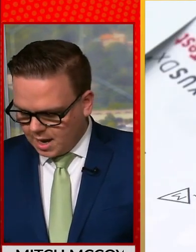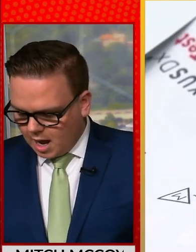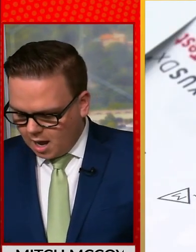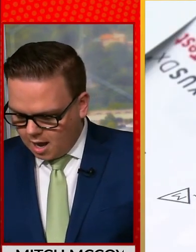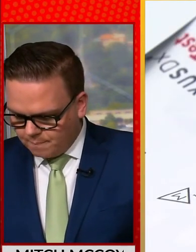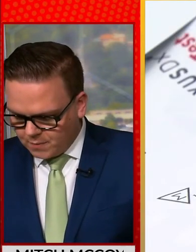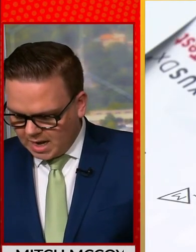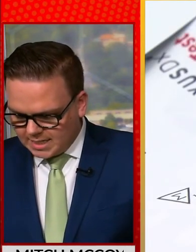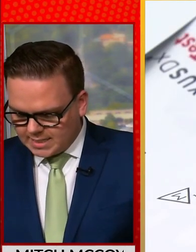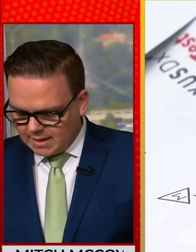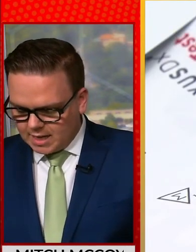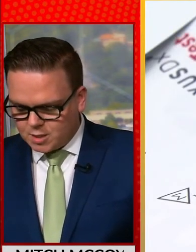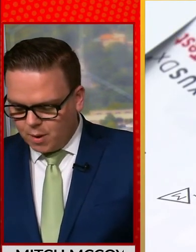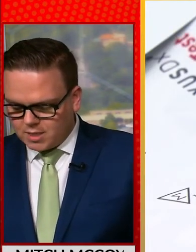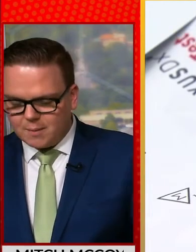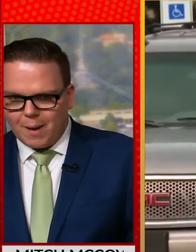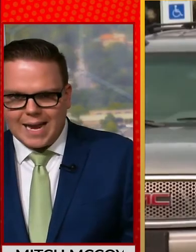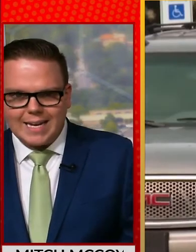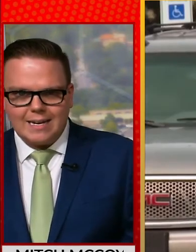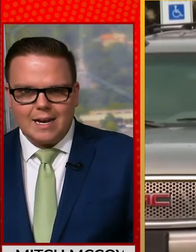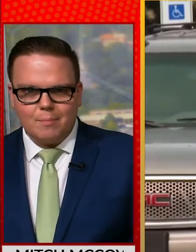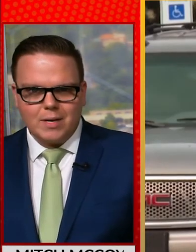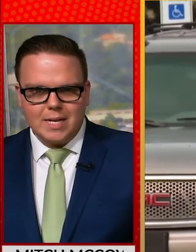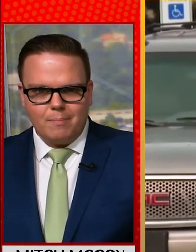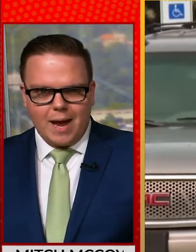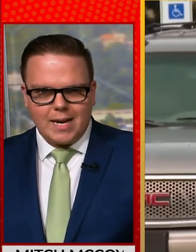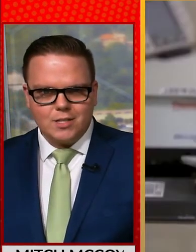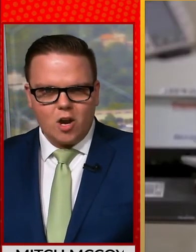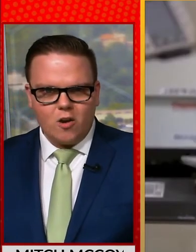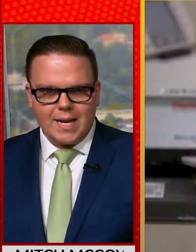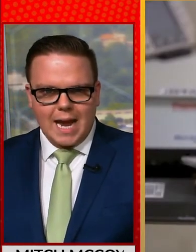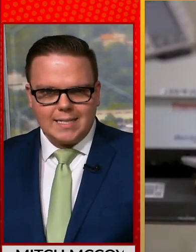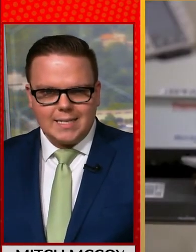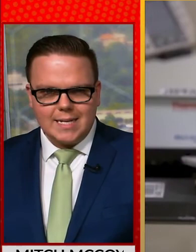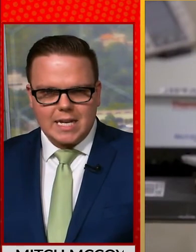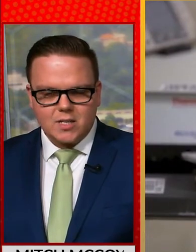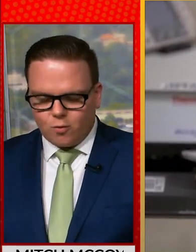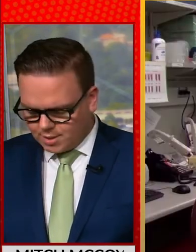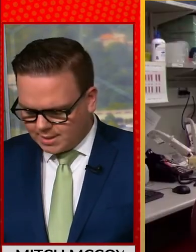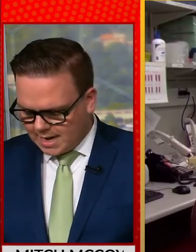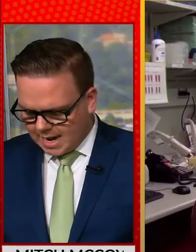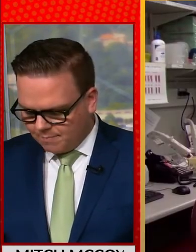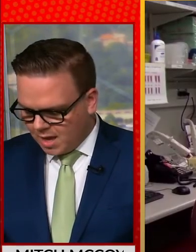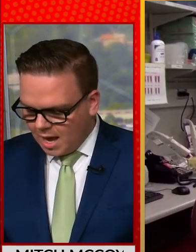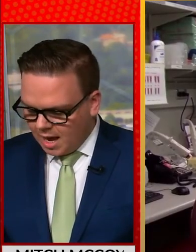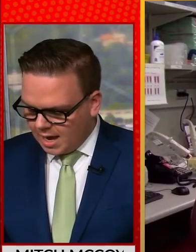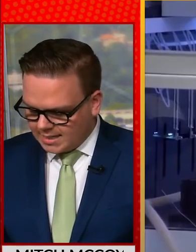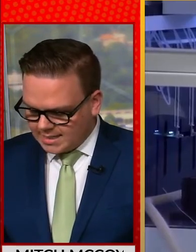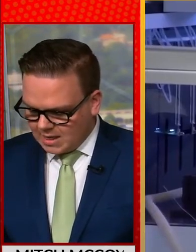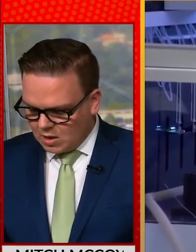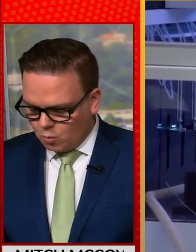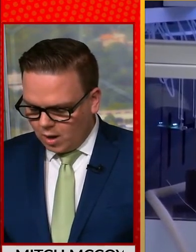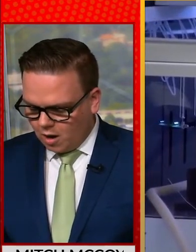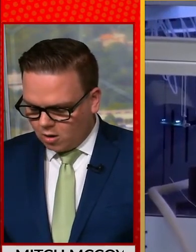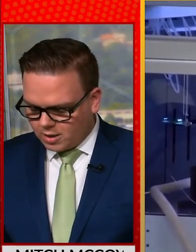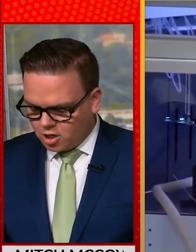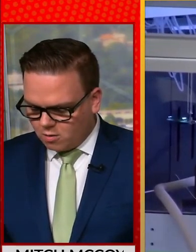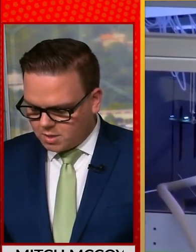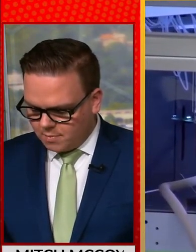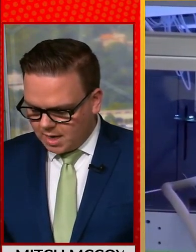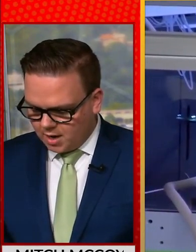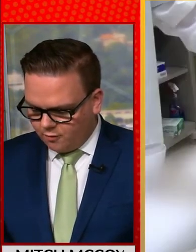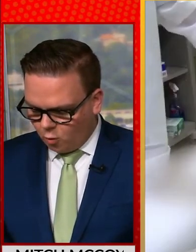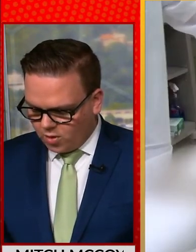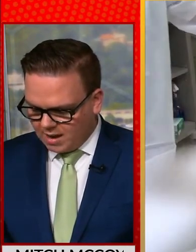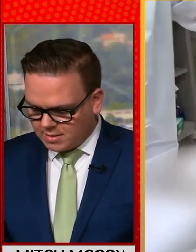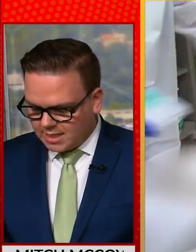Arkansans. He did say that he spoke to the President Biden's COVID-19 task force today, and said that Arkansas was going